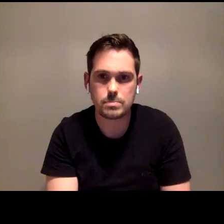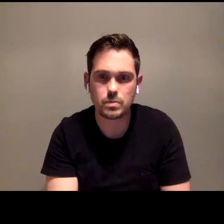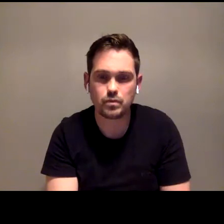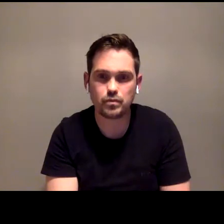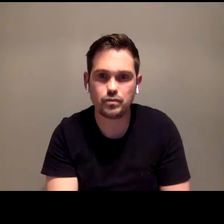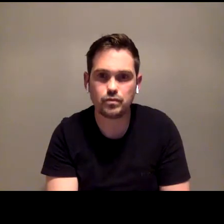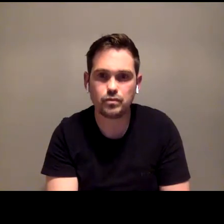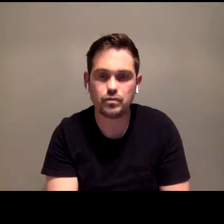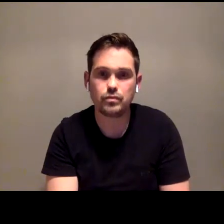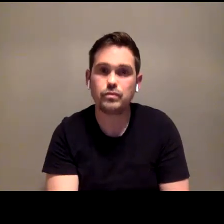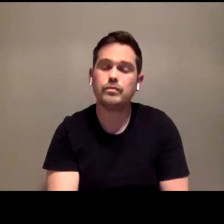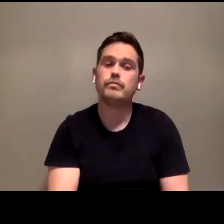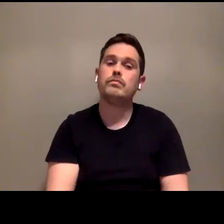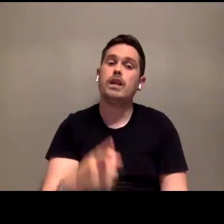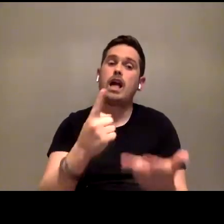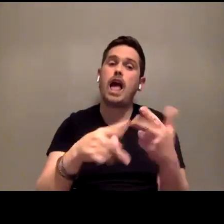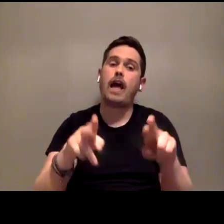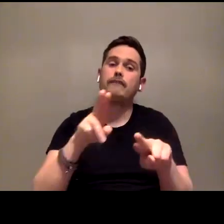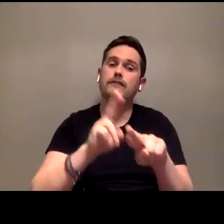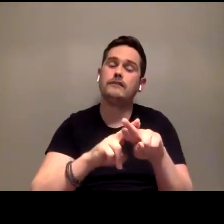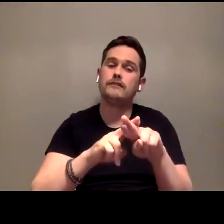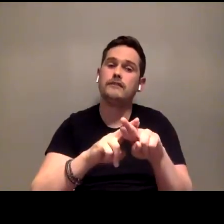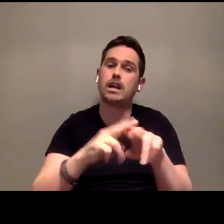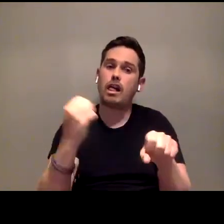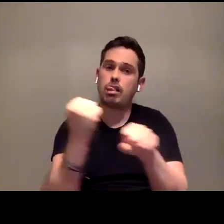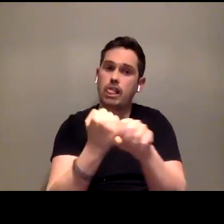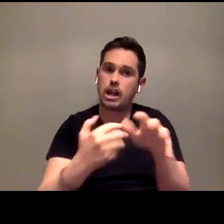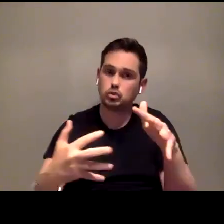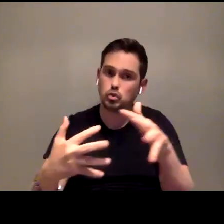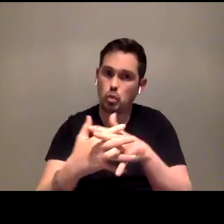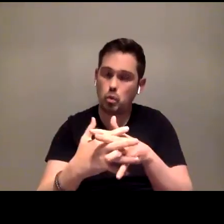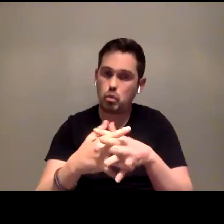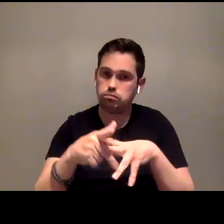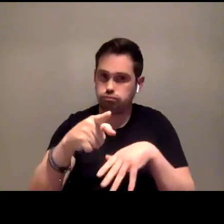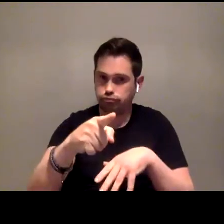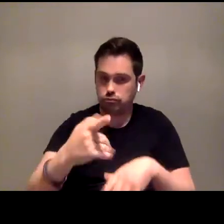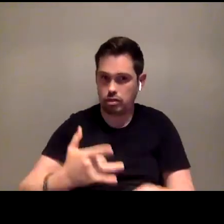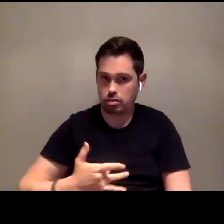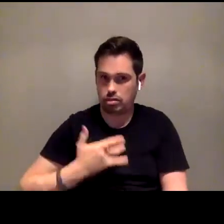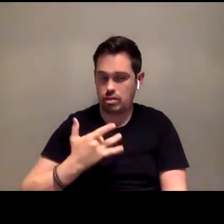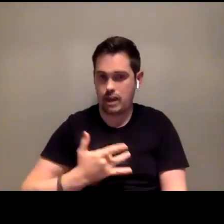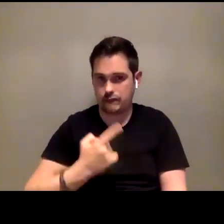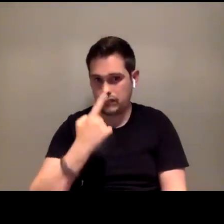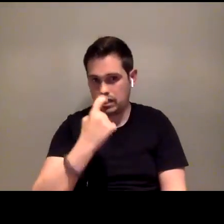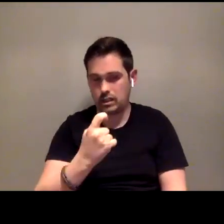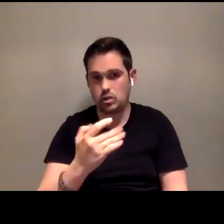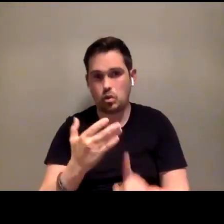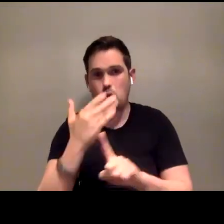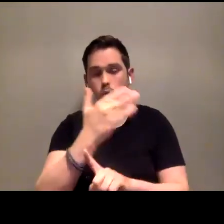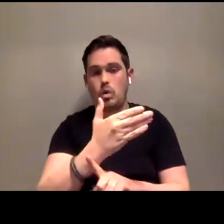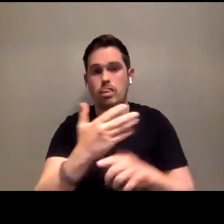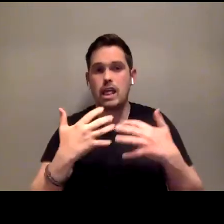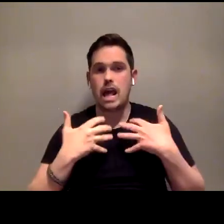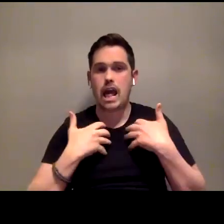If you are in Glasgow, you can go along to the health and climate hustings on Thursday